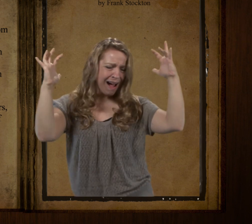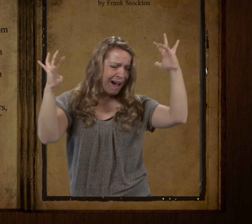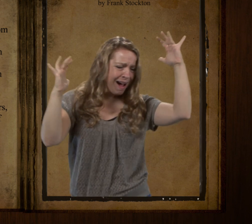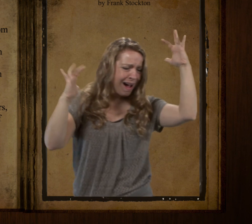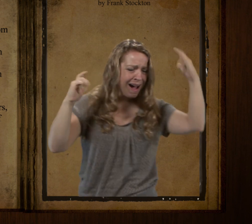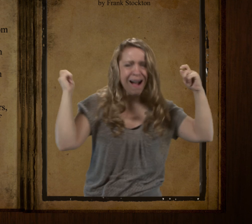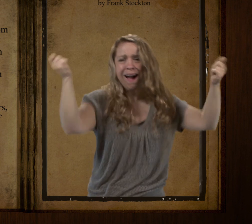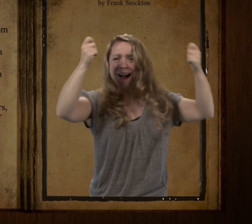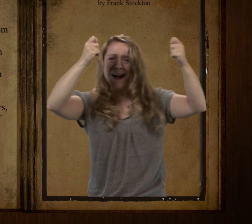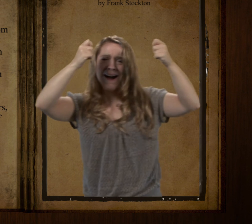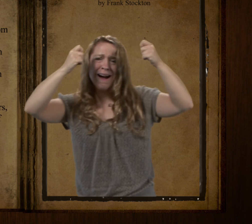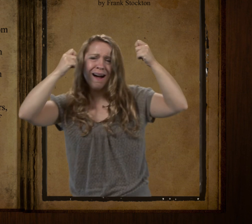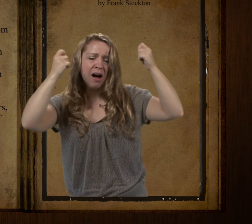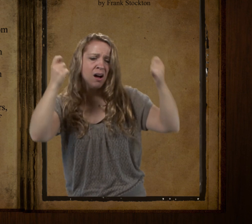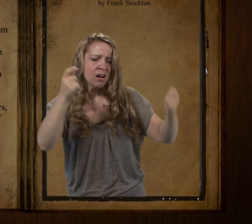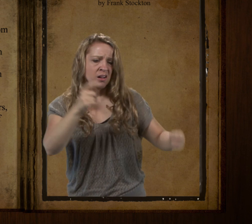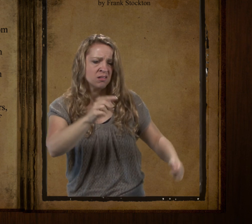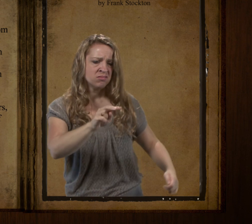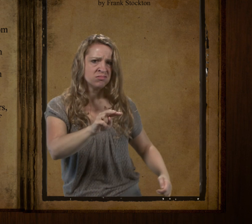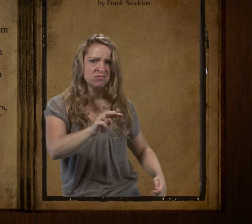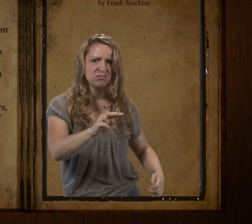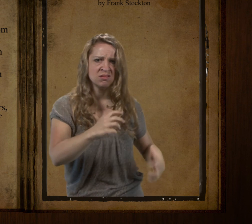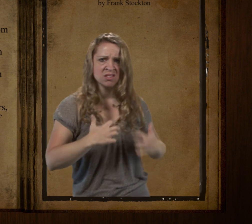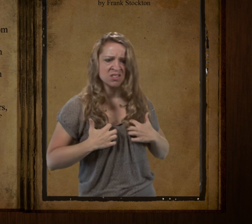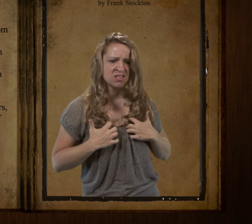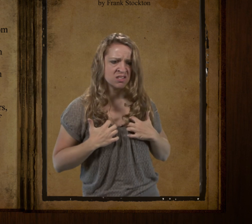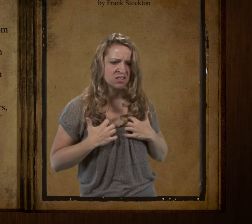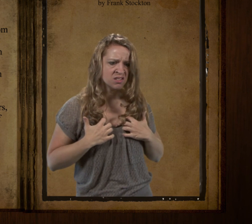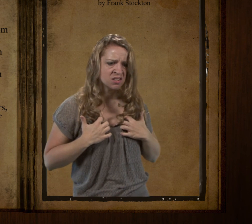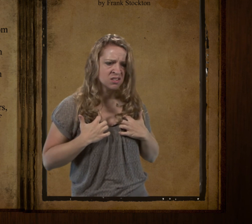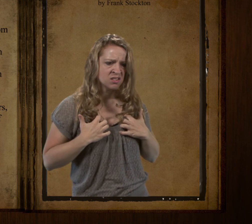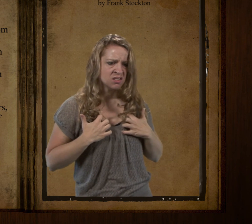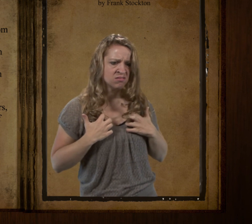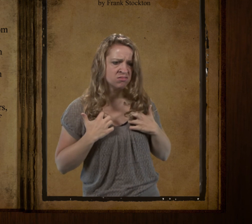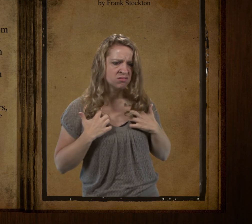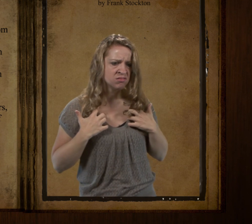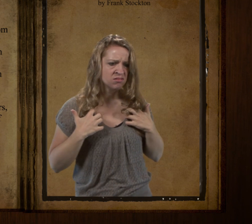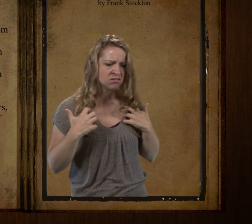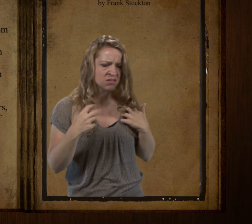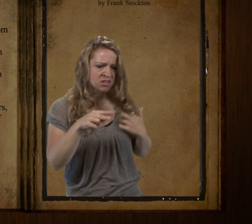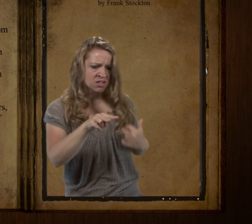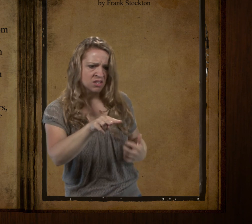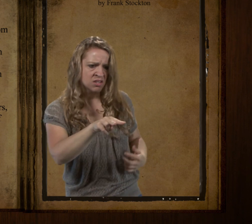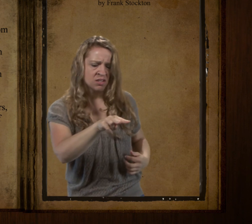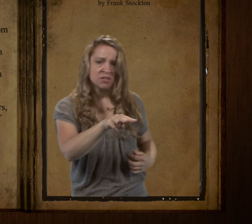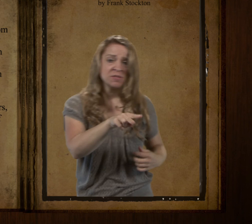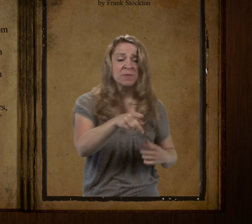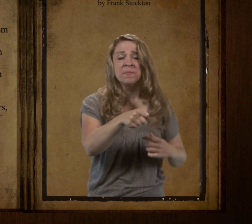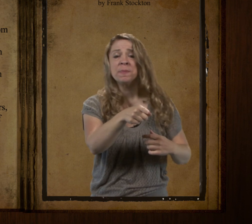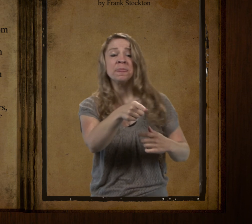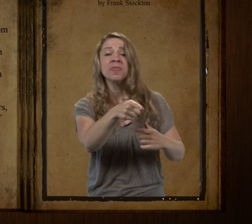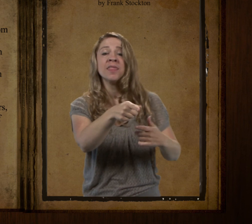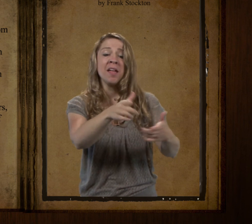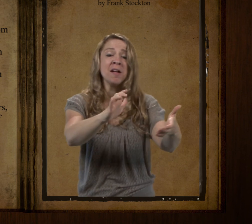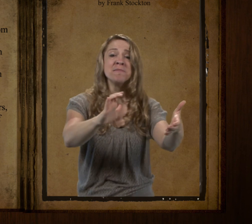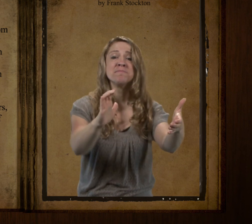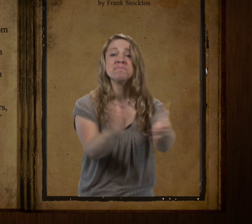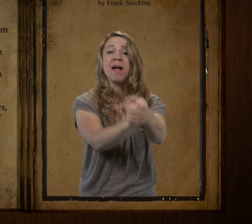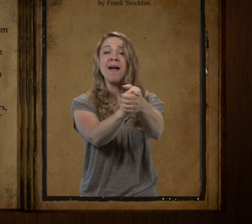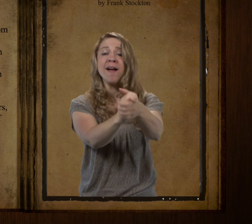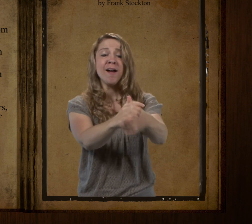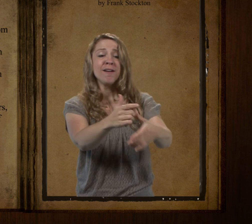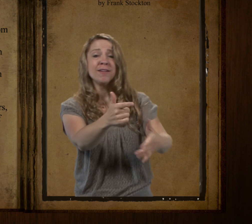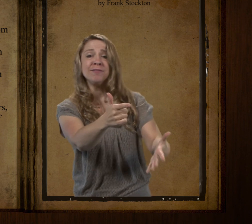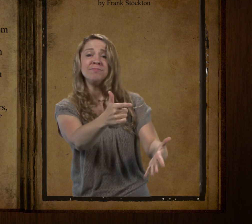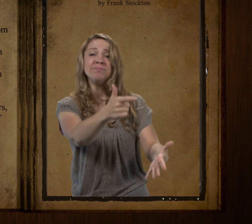had seen the priest, with his joyous followers, advance to the couple and make them man and wife before her